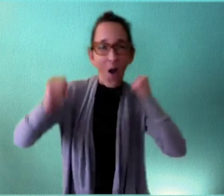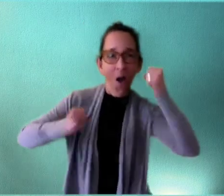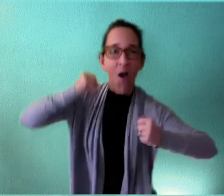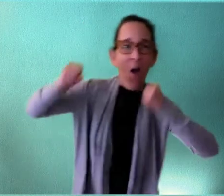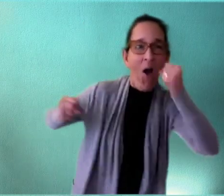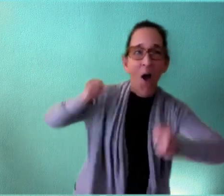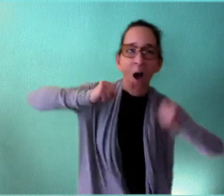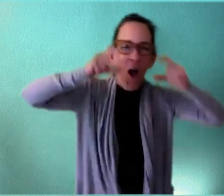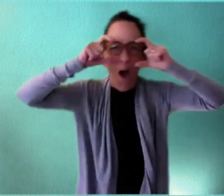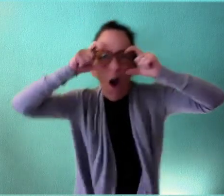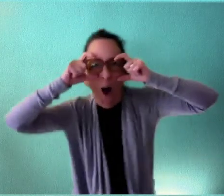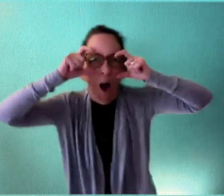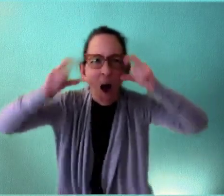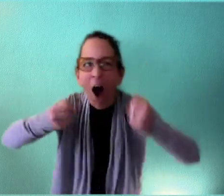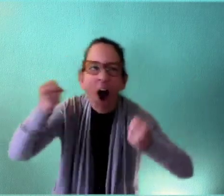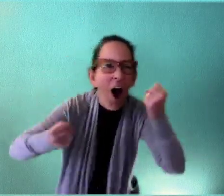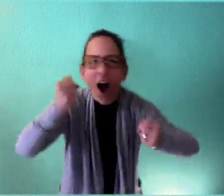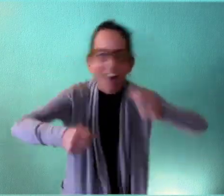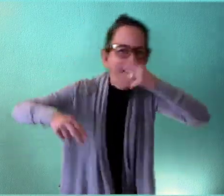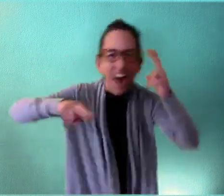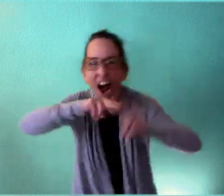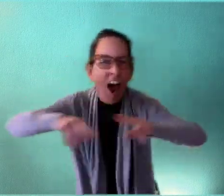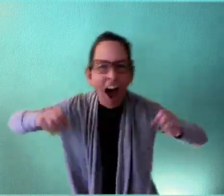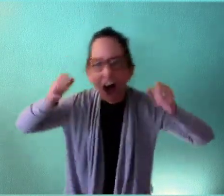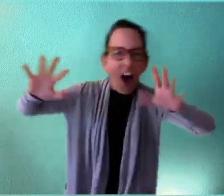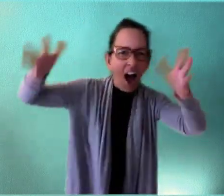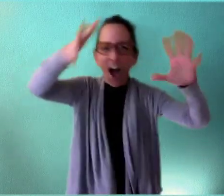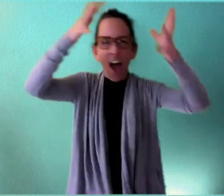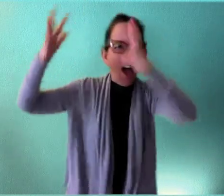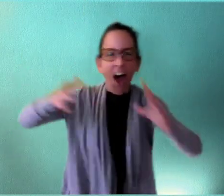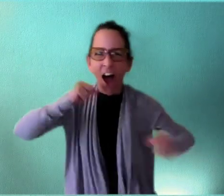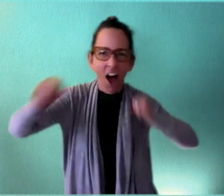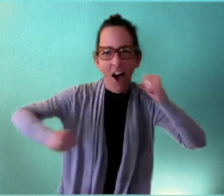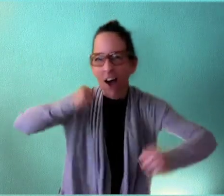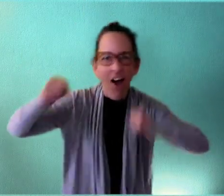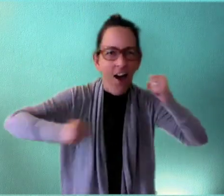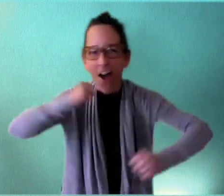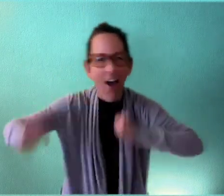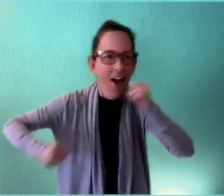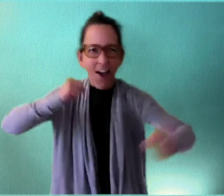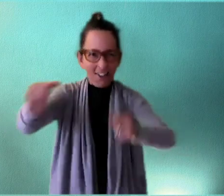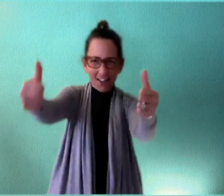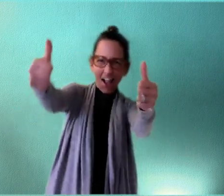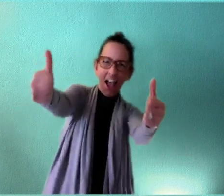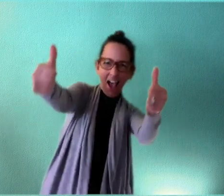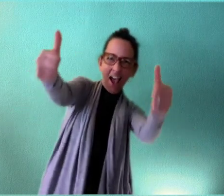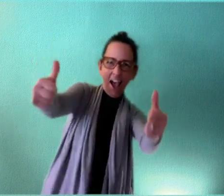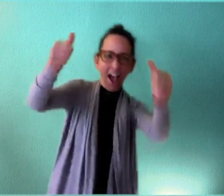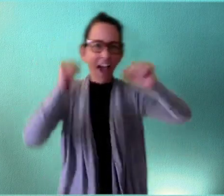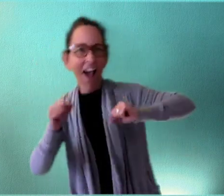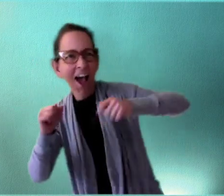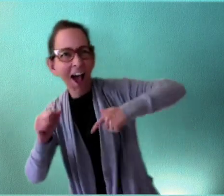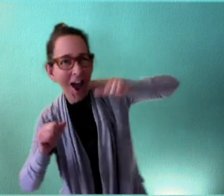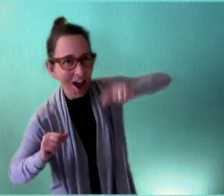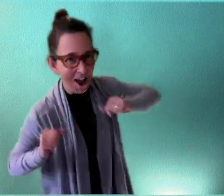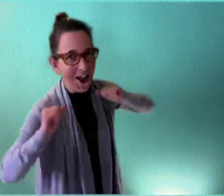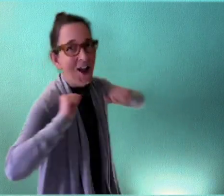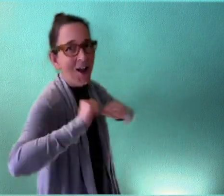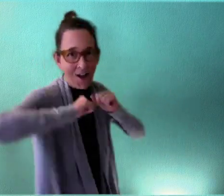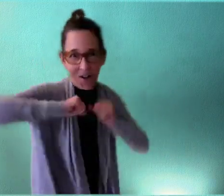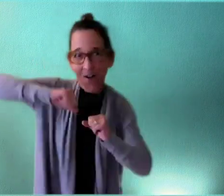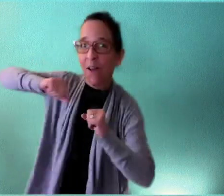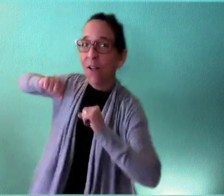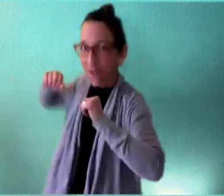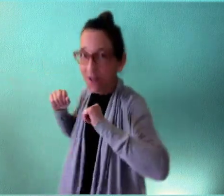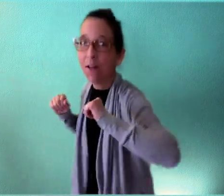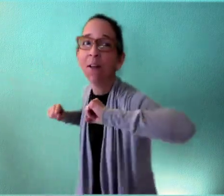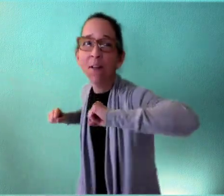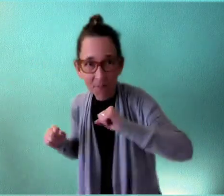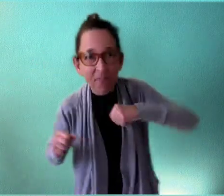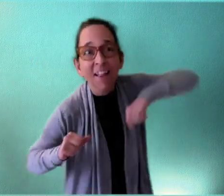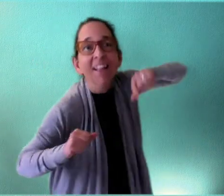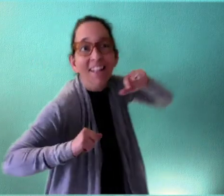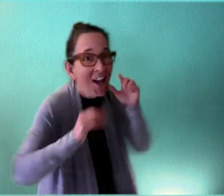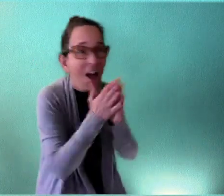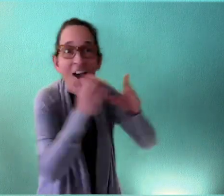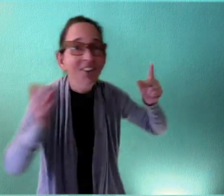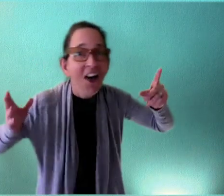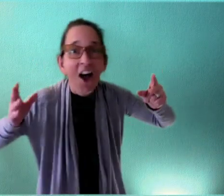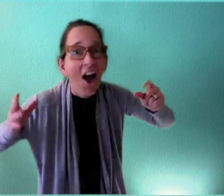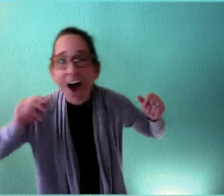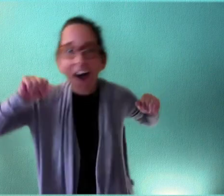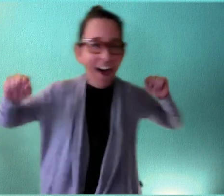hope